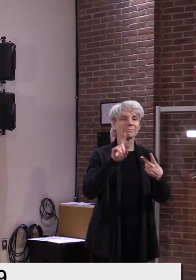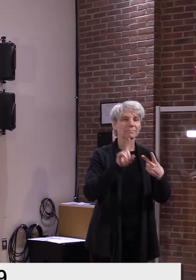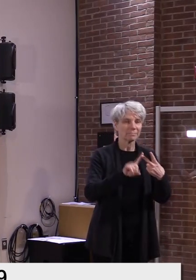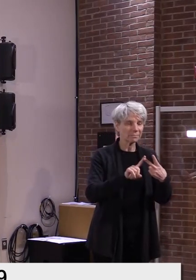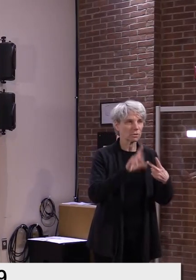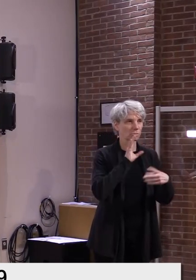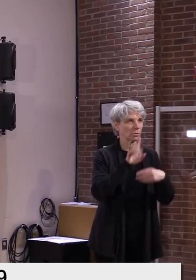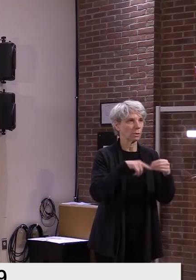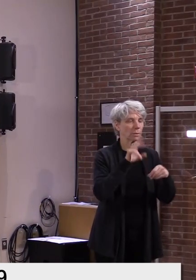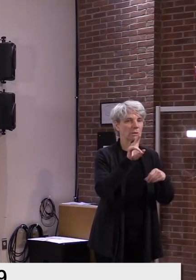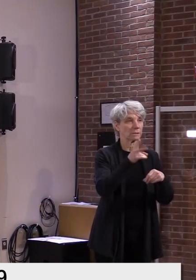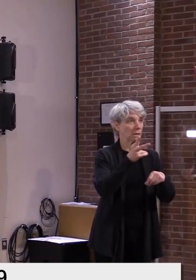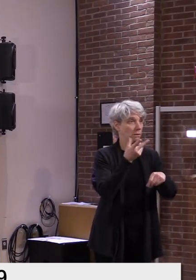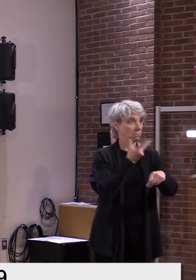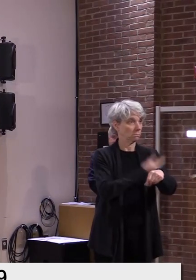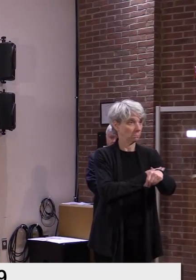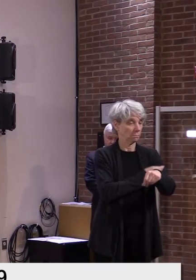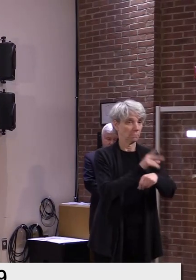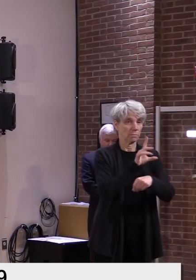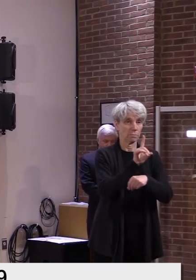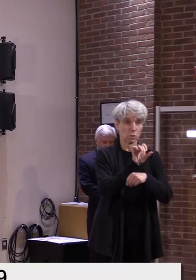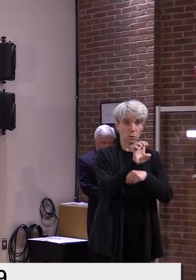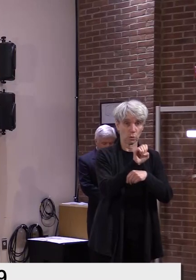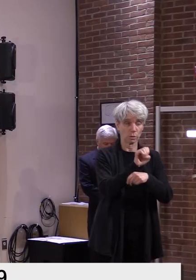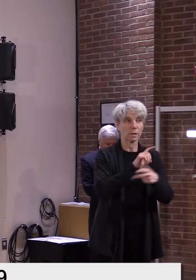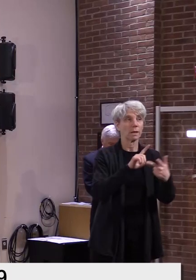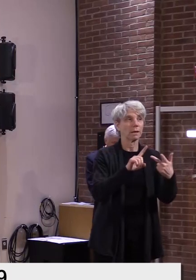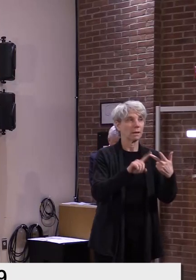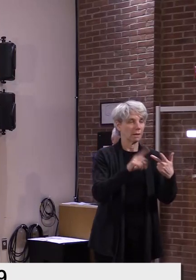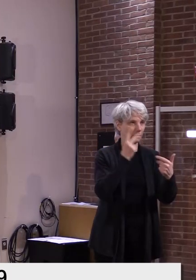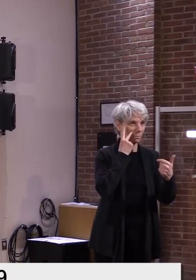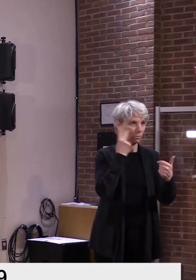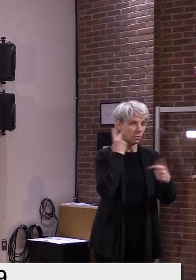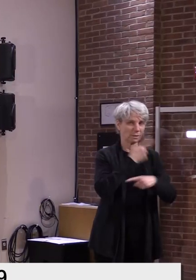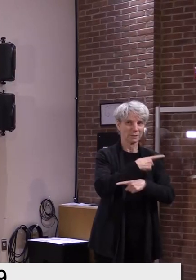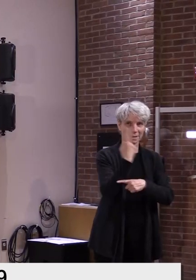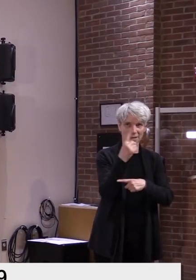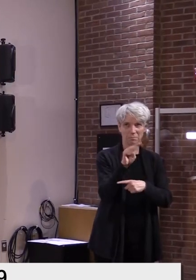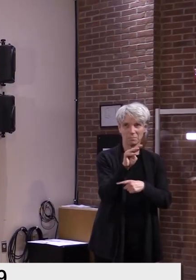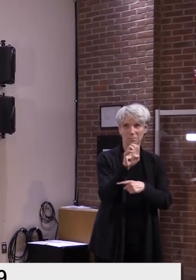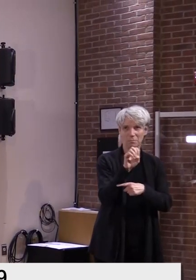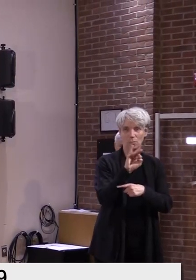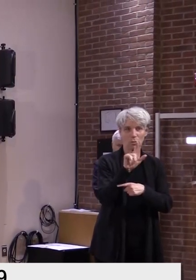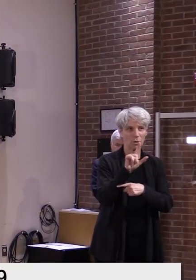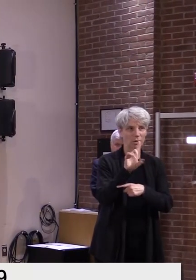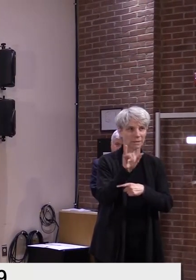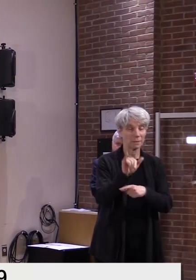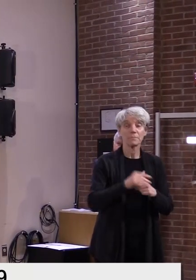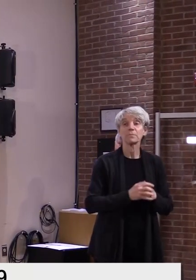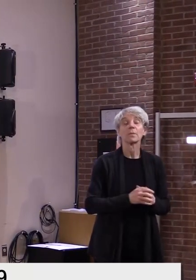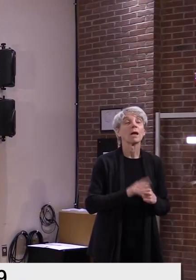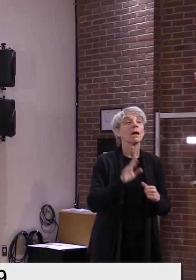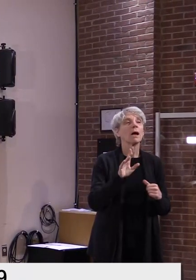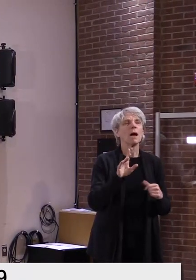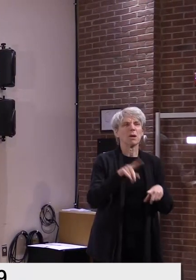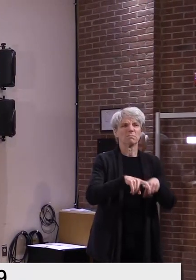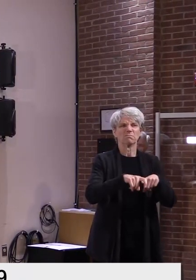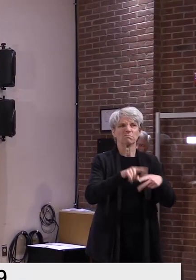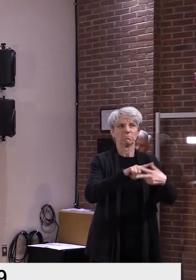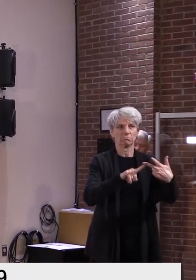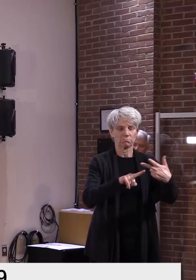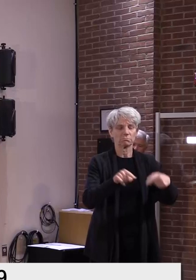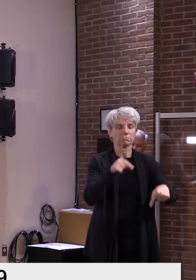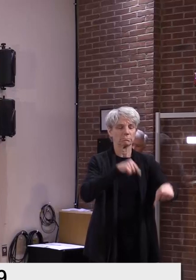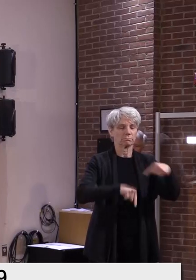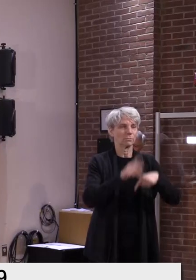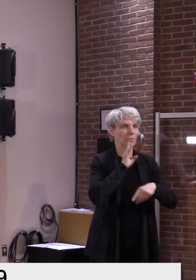issues and Memorial Day. But I wanted to pick up on the college theme for just a second, because Tuesdays